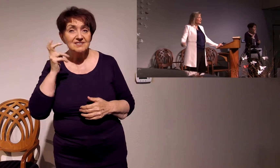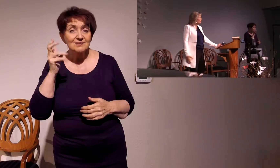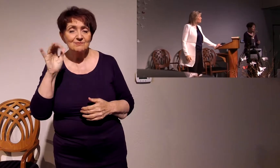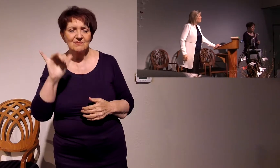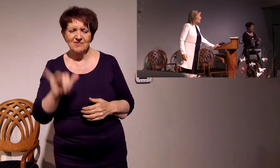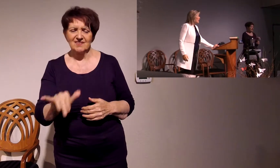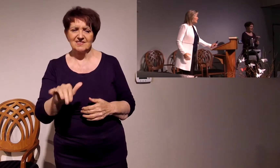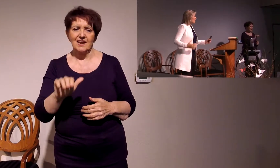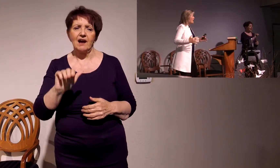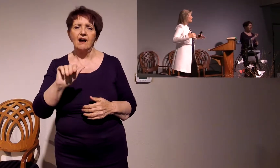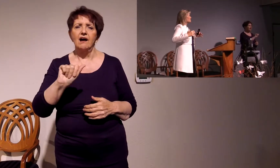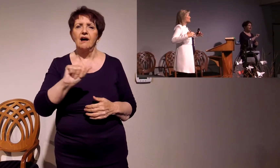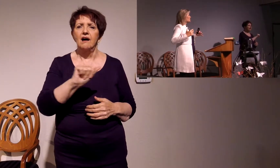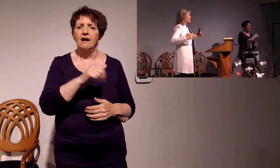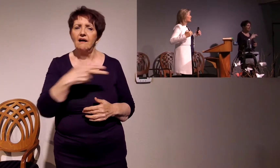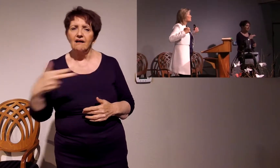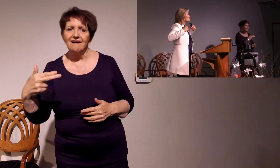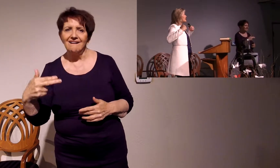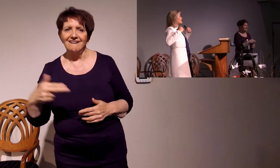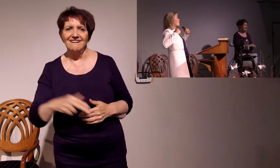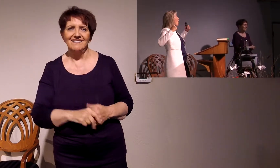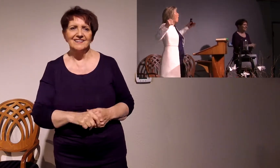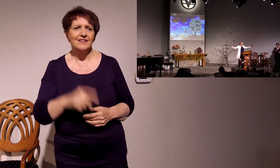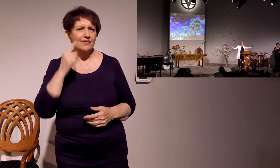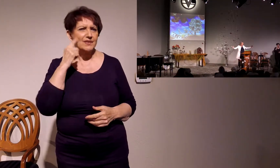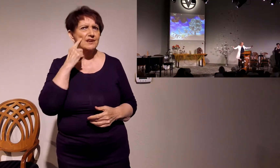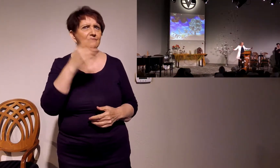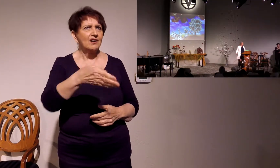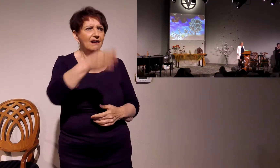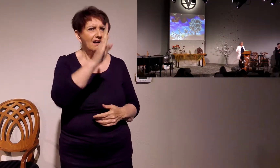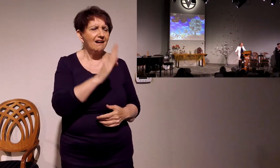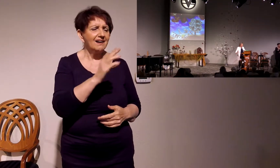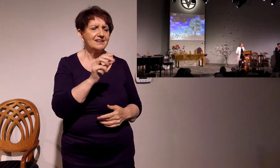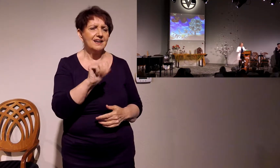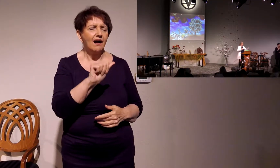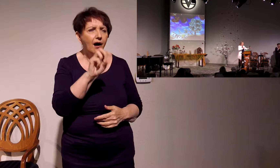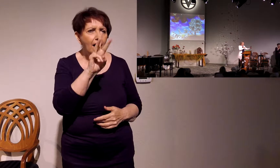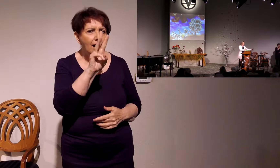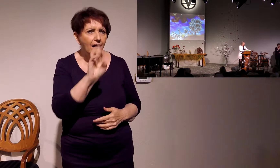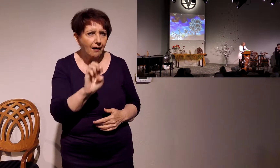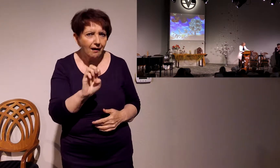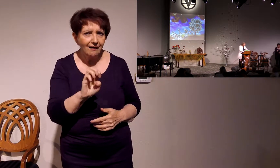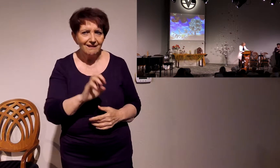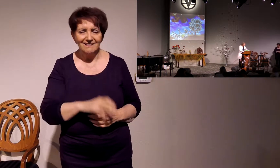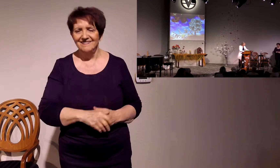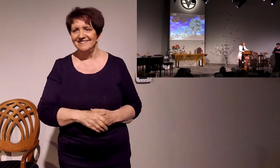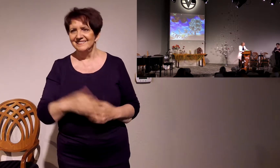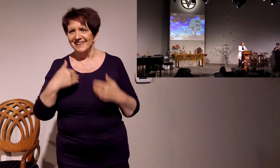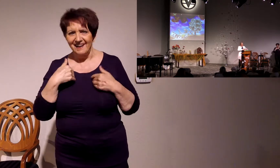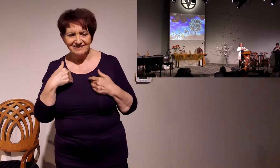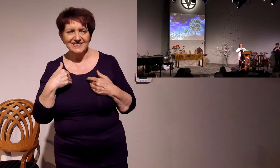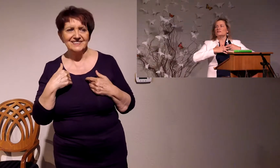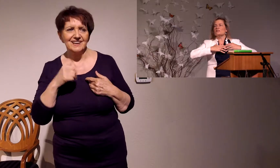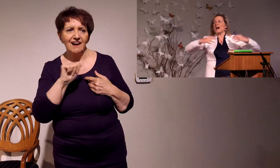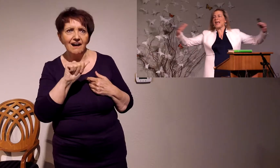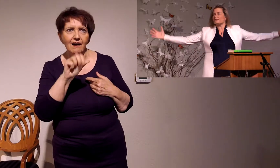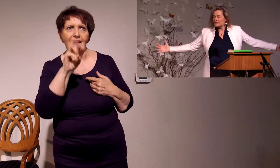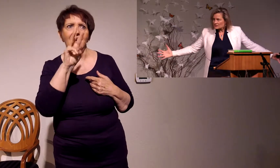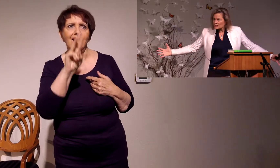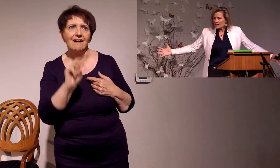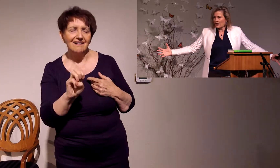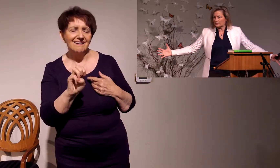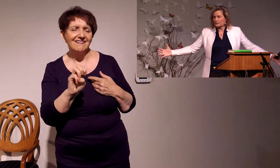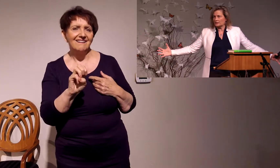awe. Think of God. Awesome is like to be in awe, to have some awe of